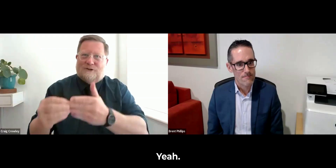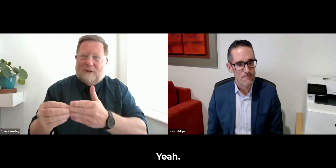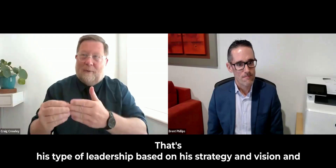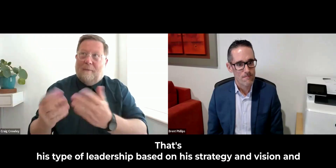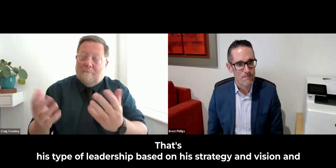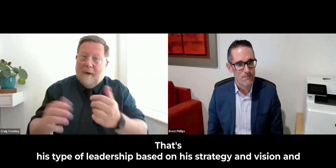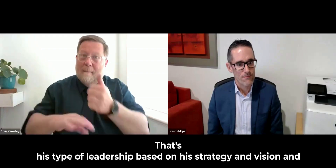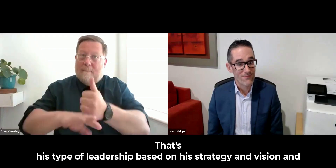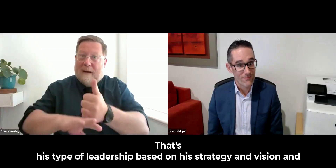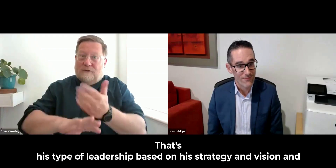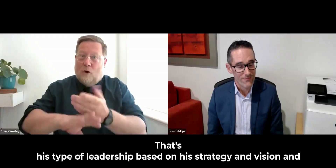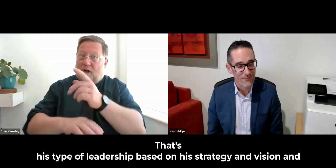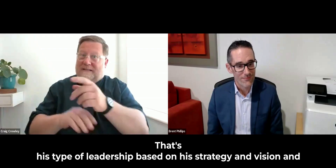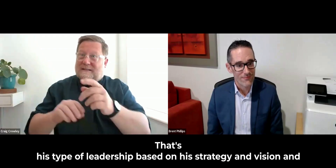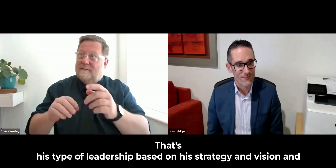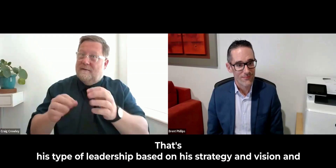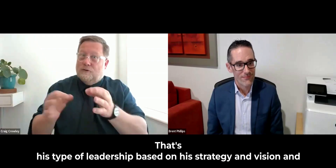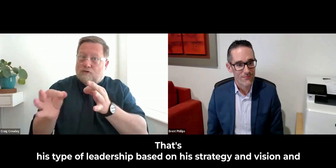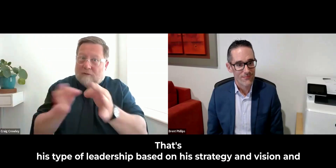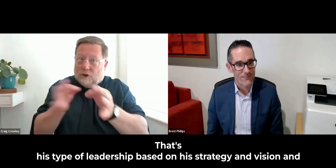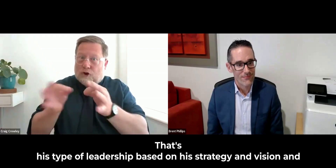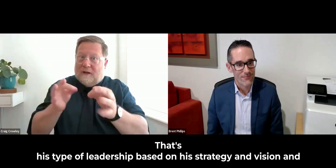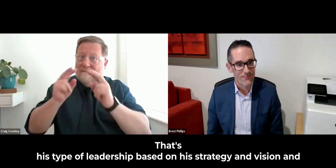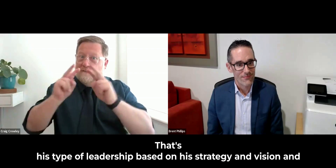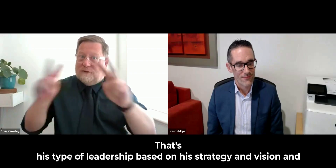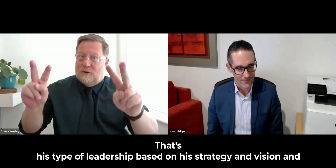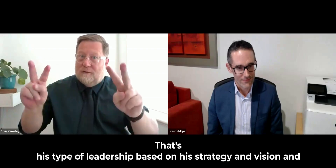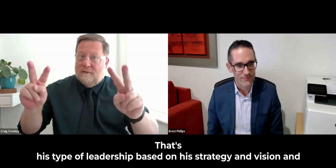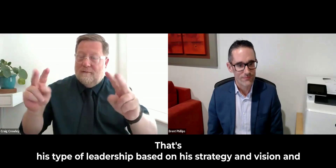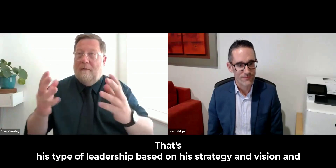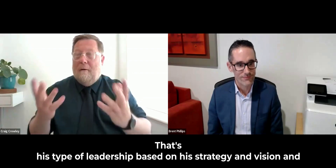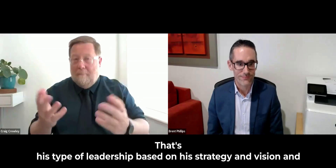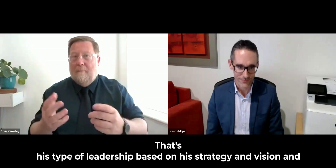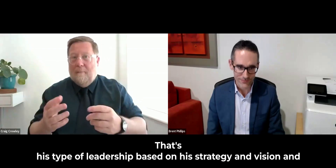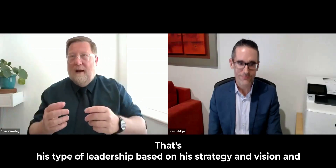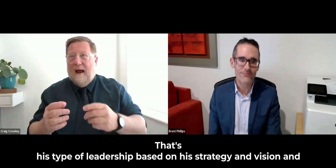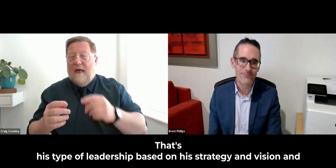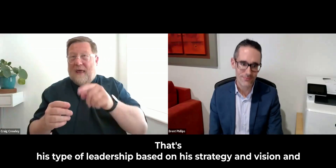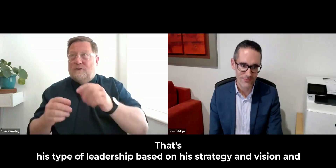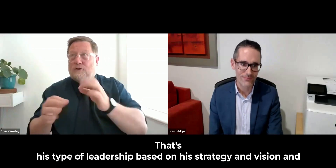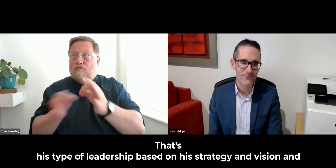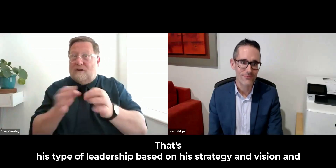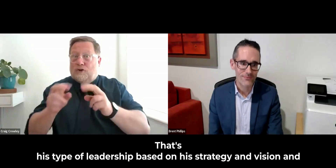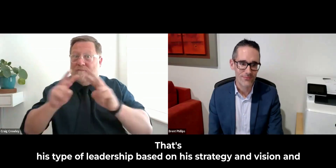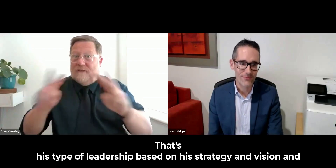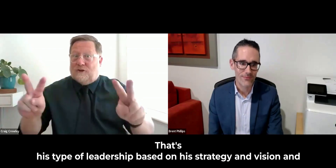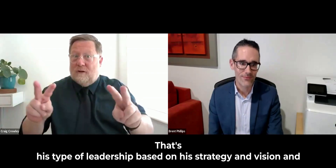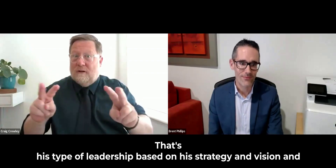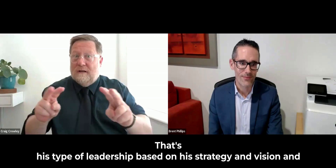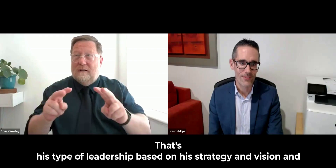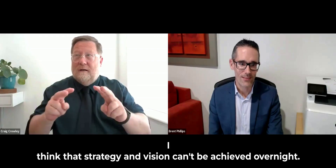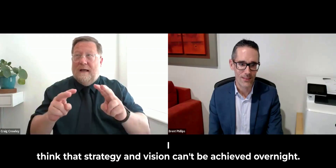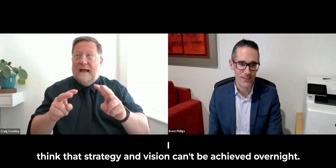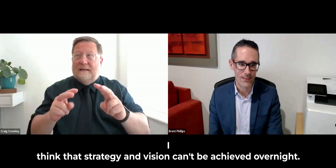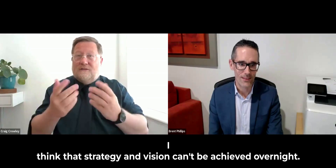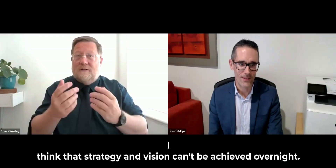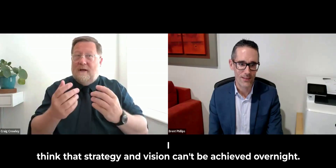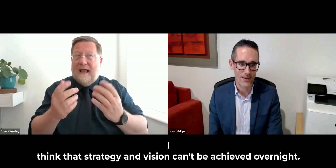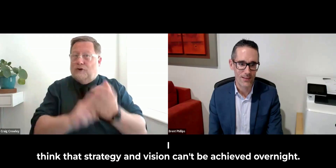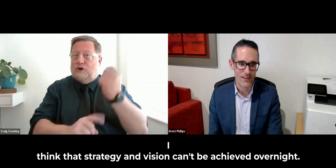Yeah, it's his type of leadership, based on his strategy and vision. And I think that strategy